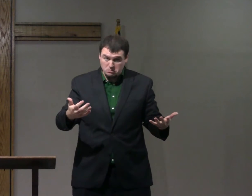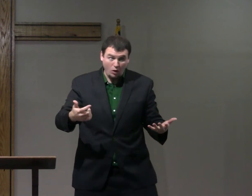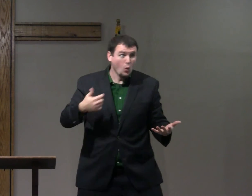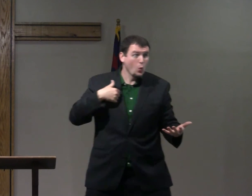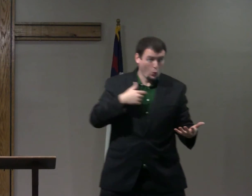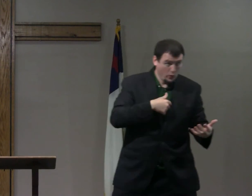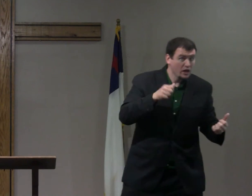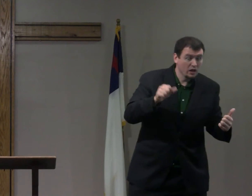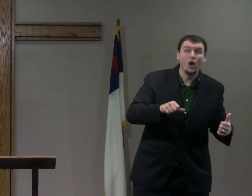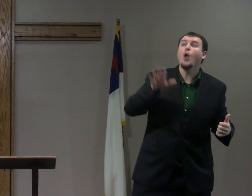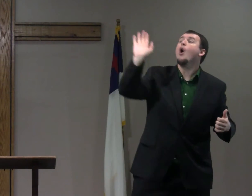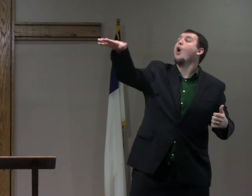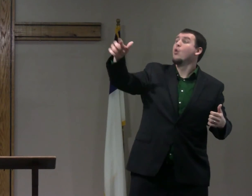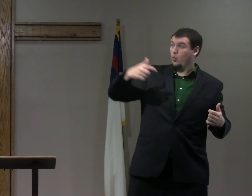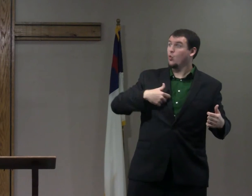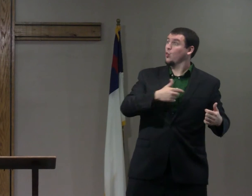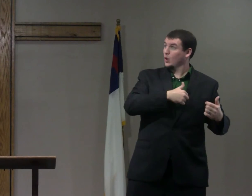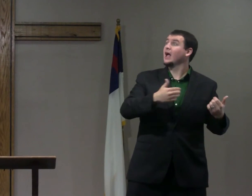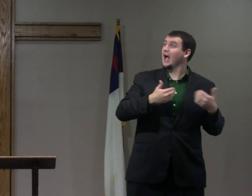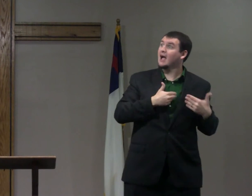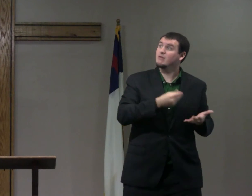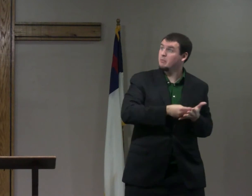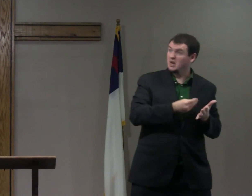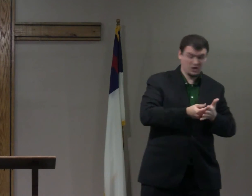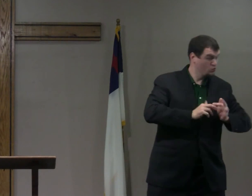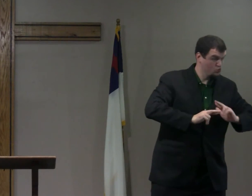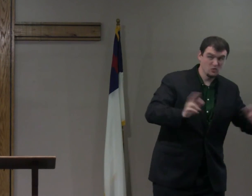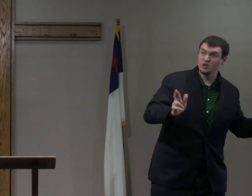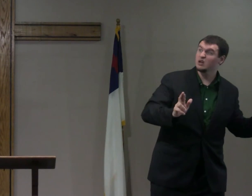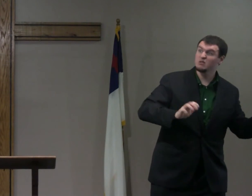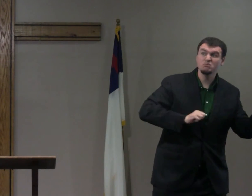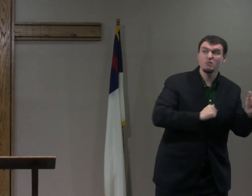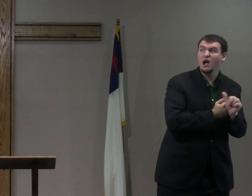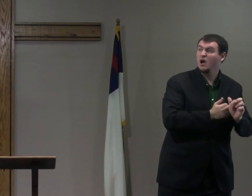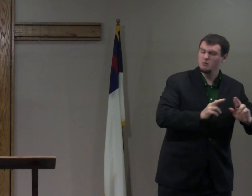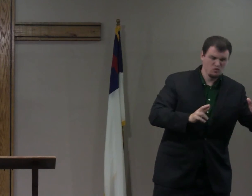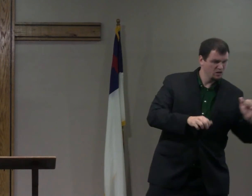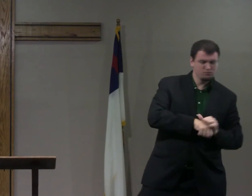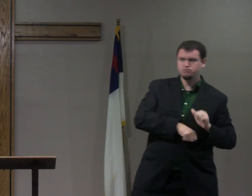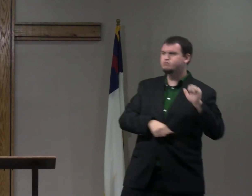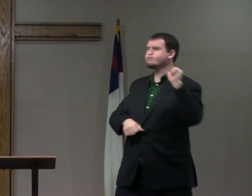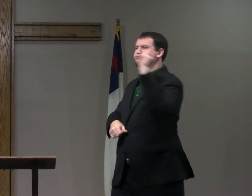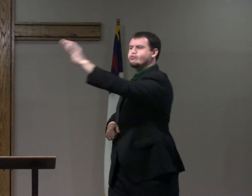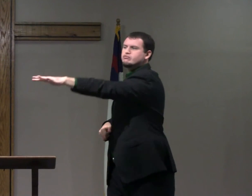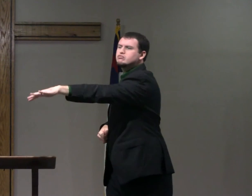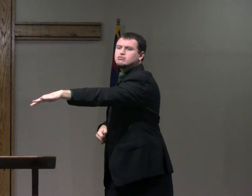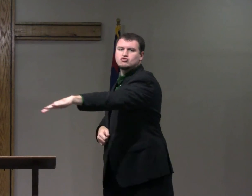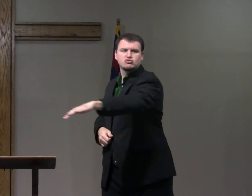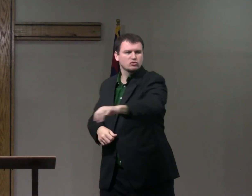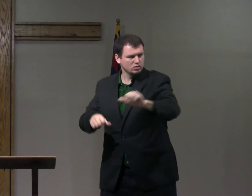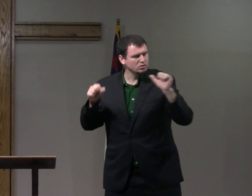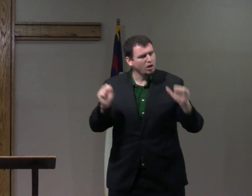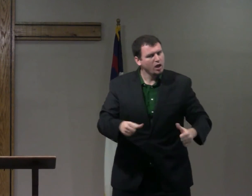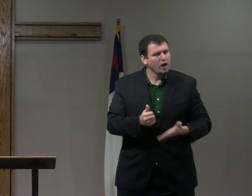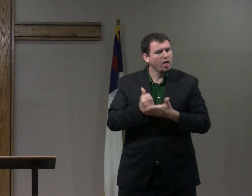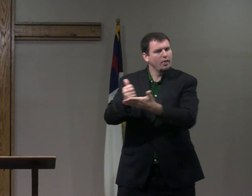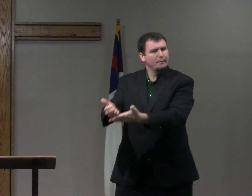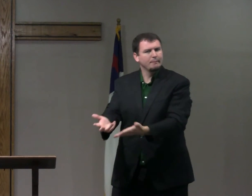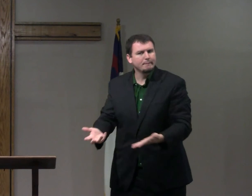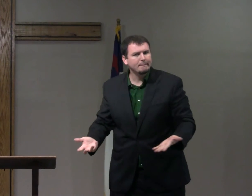or something. And we can say, oh, well, we have this fund here ready, and we can send you some money, and we